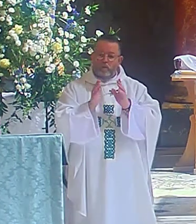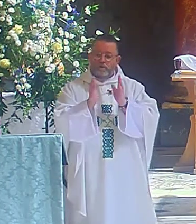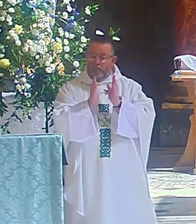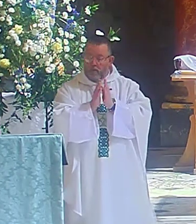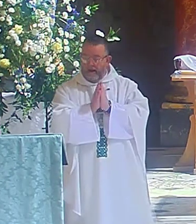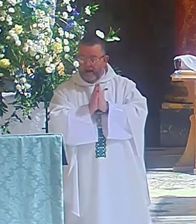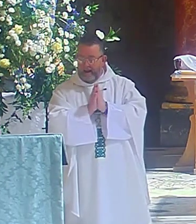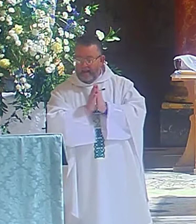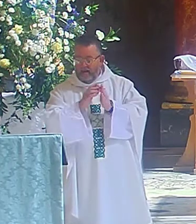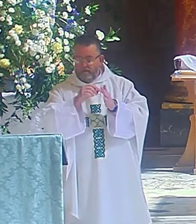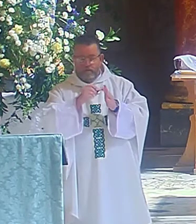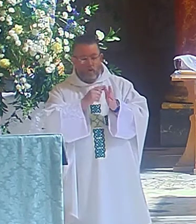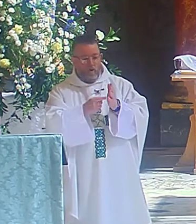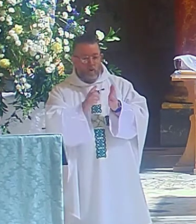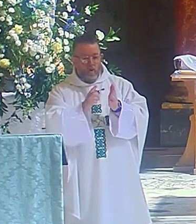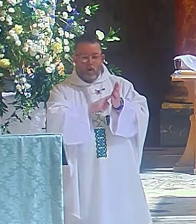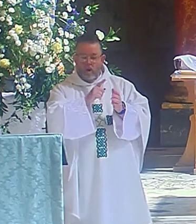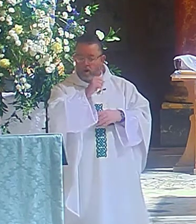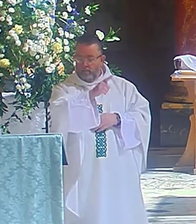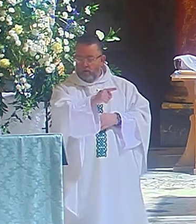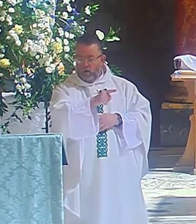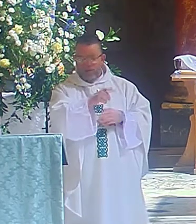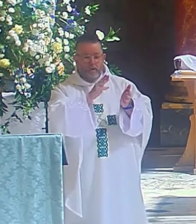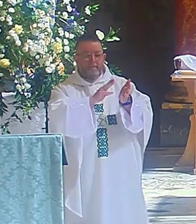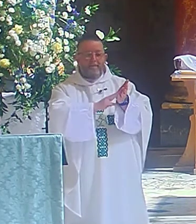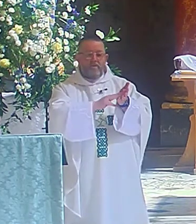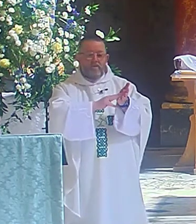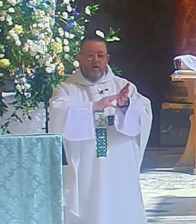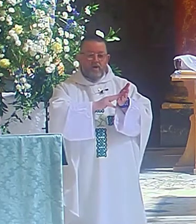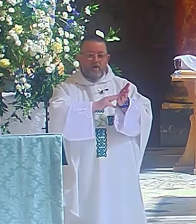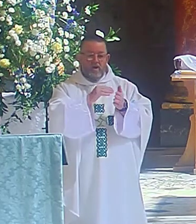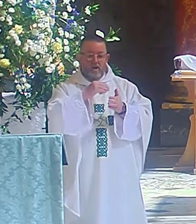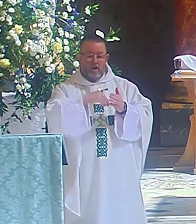to pray for Paul's